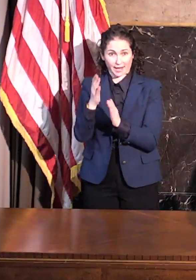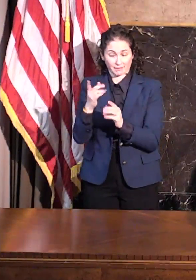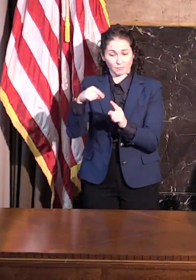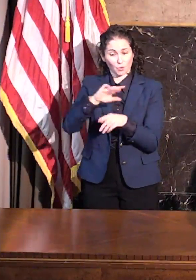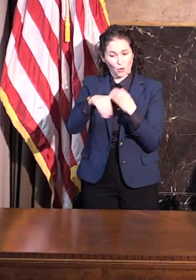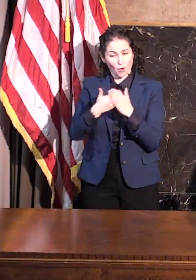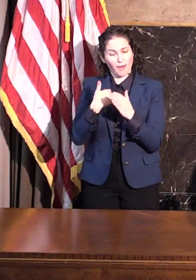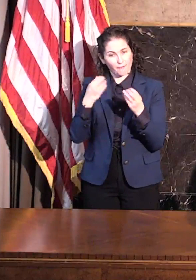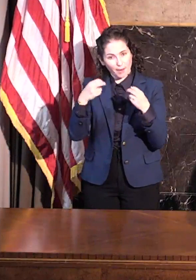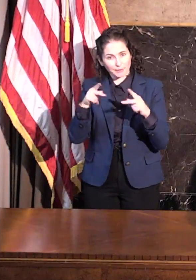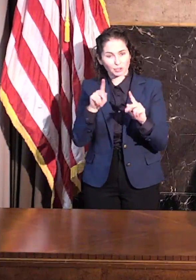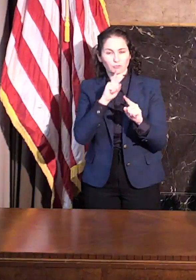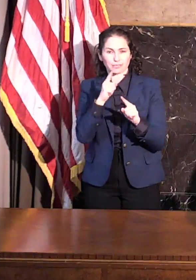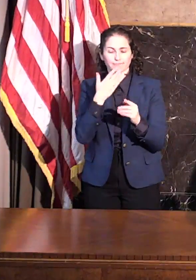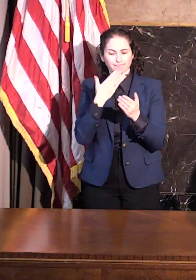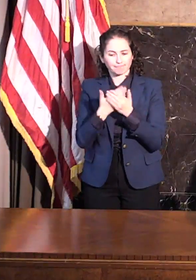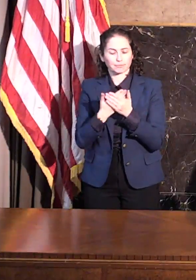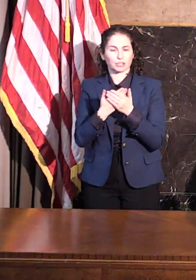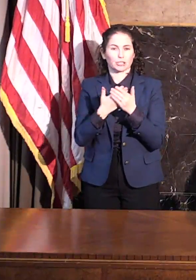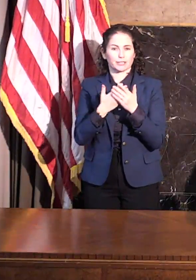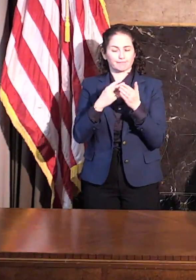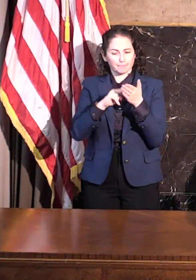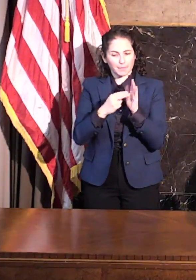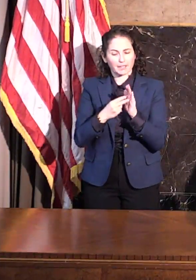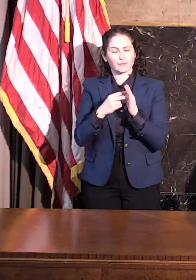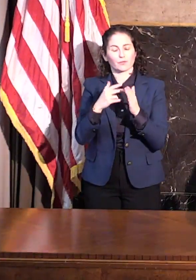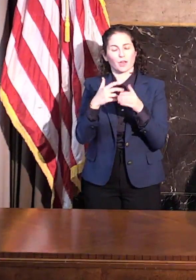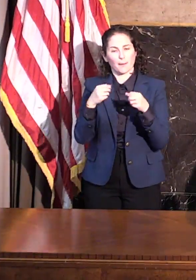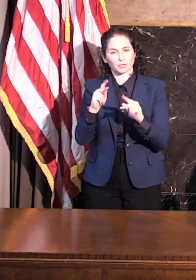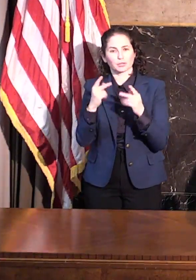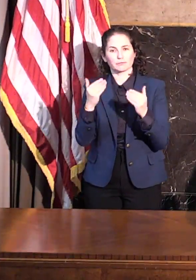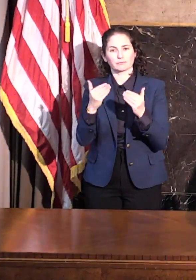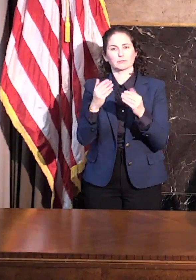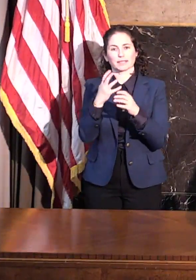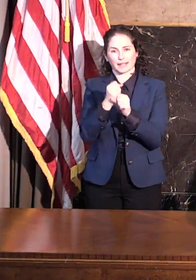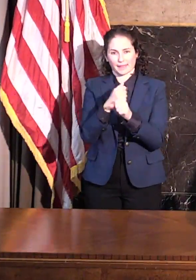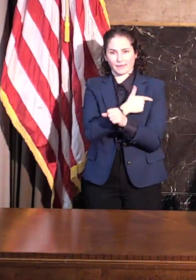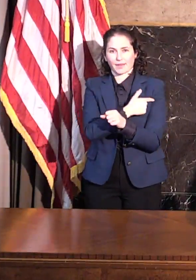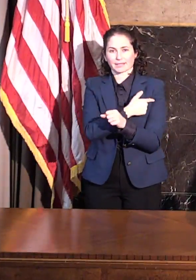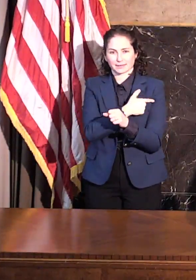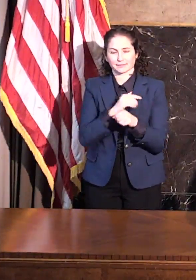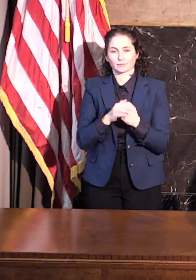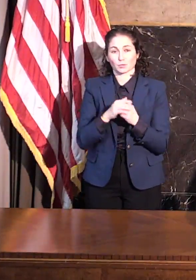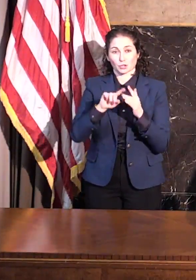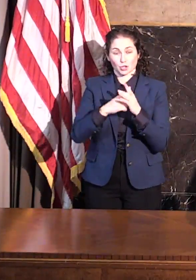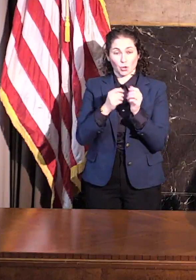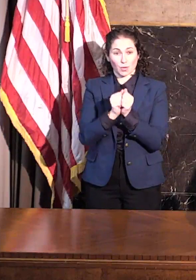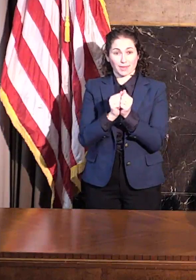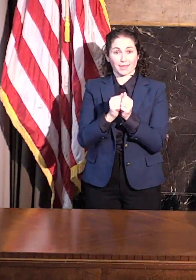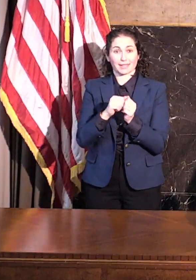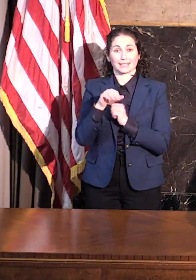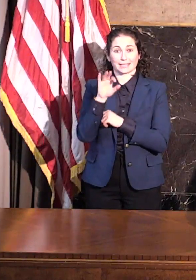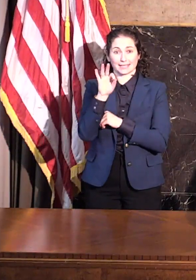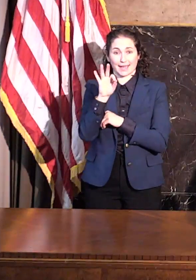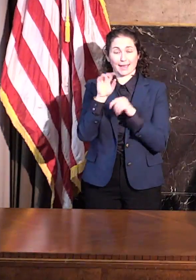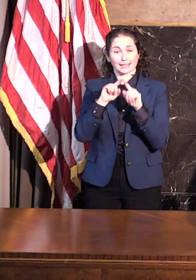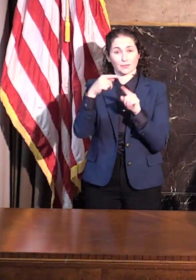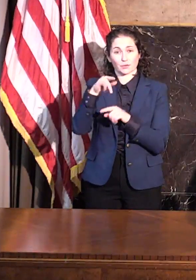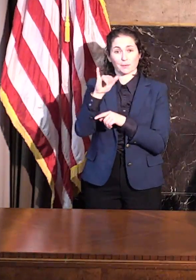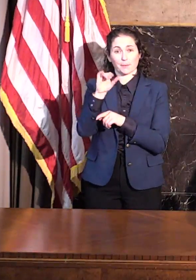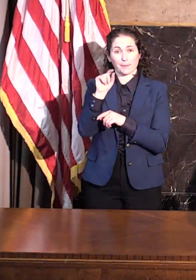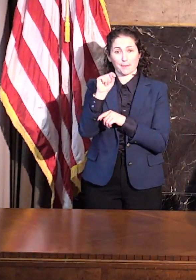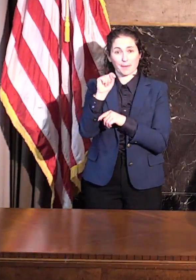is to follow the data and work with local partners to meet people where they are, to listen to their needs and work creatively to break down barriers